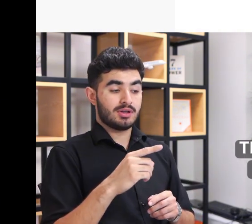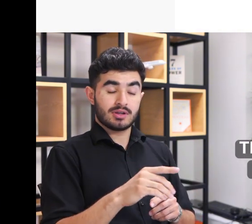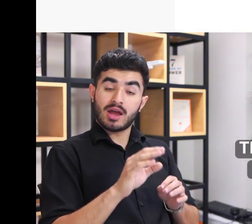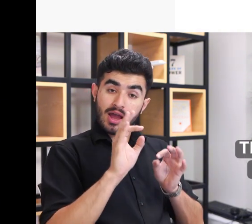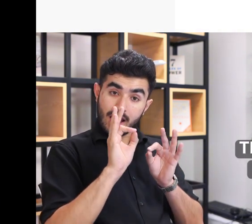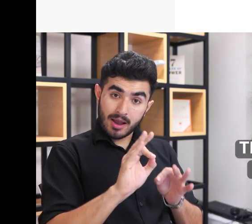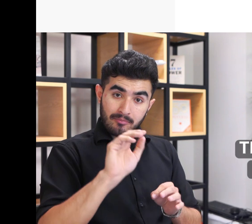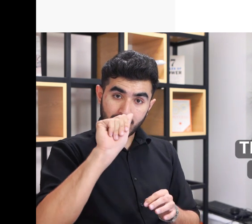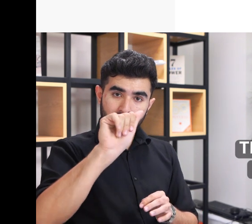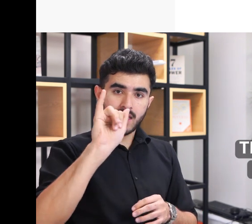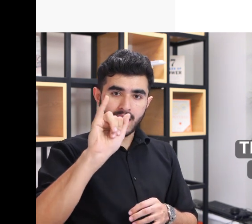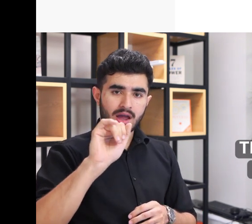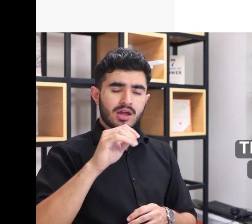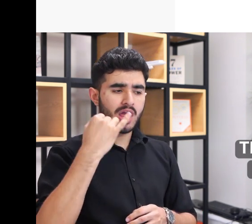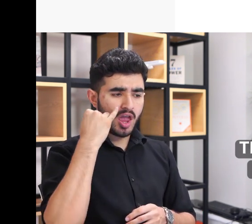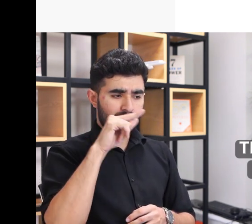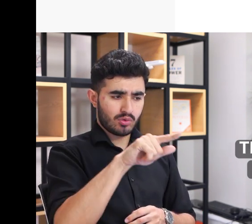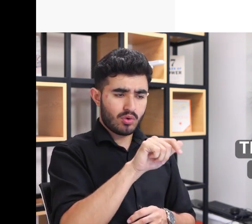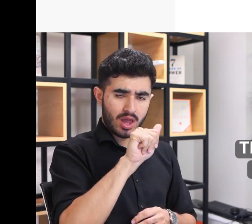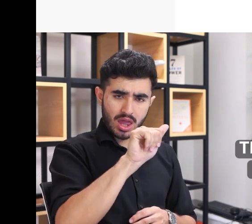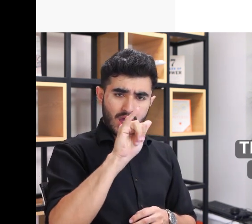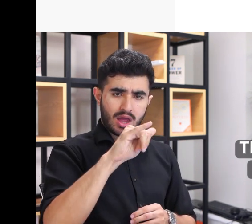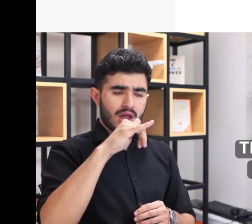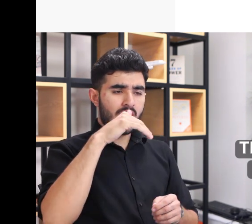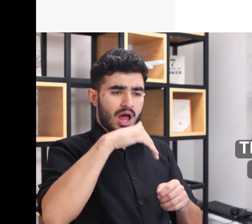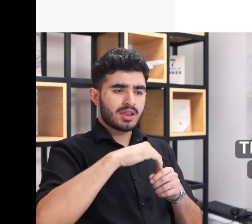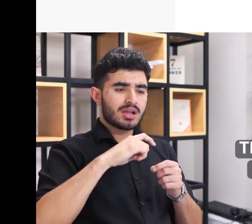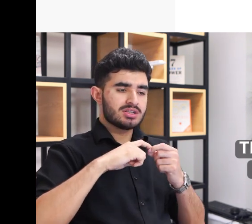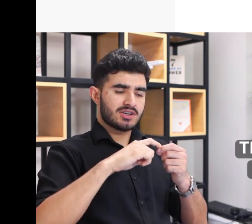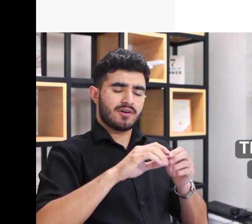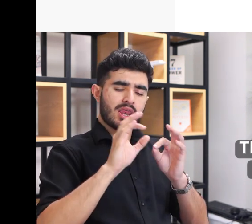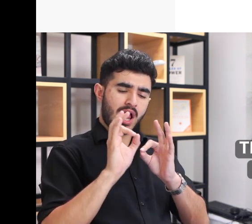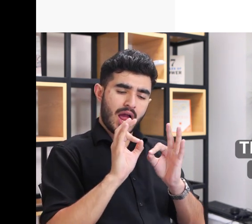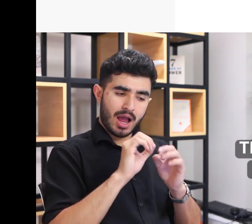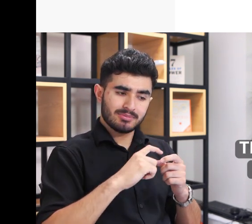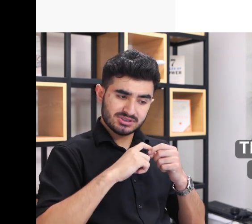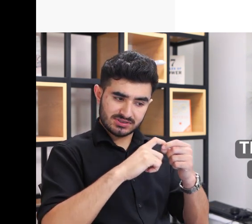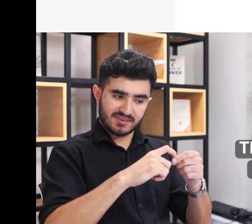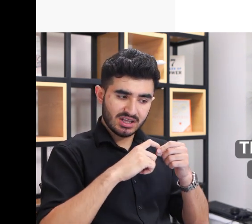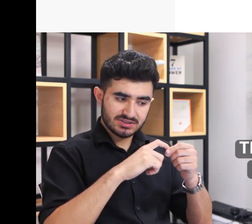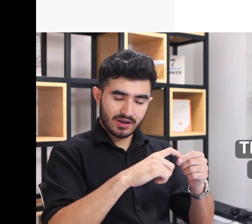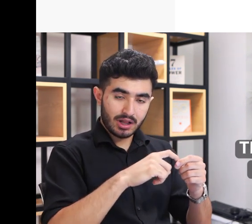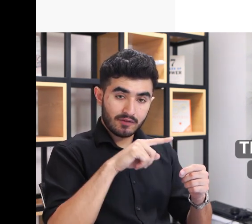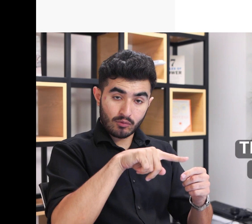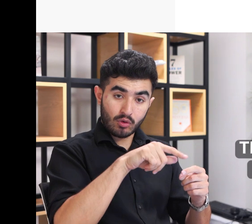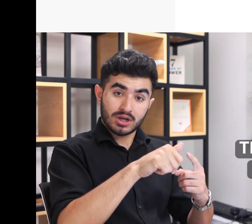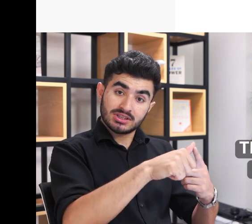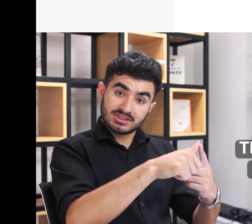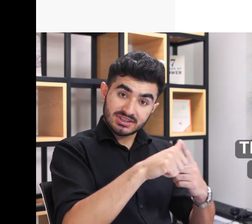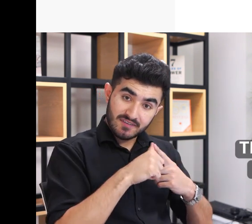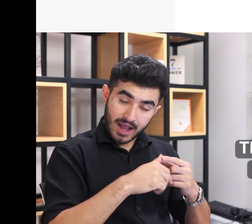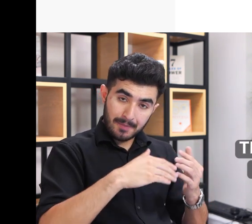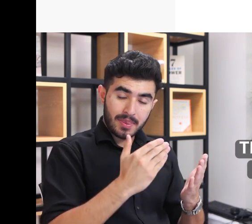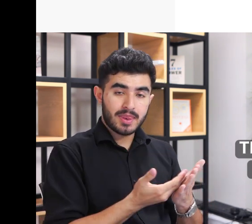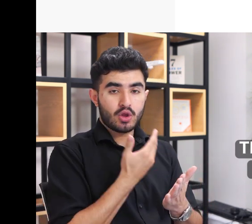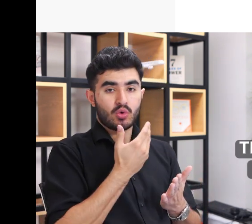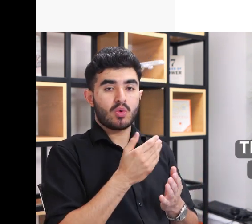This response is unique. That's how AI works. It generates unique responses every time.